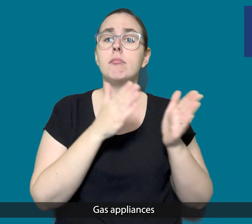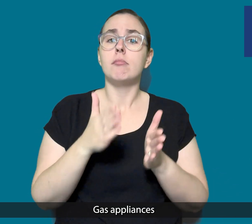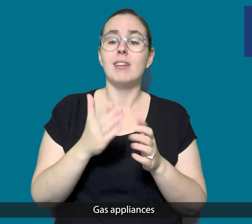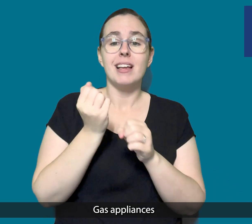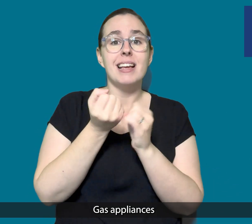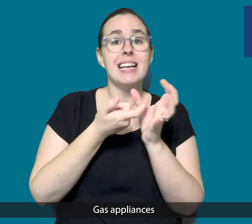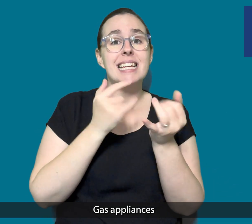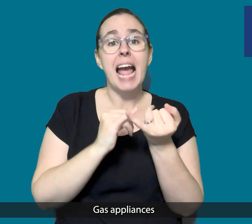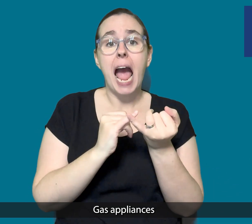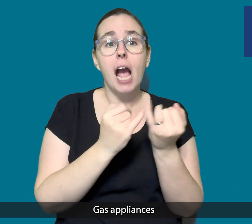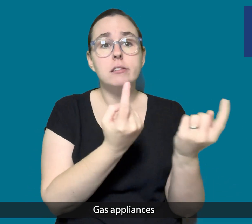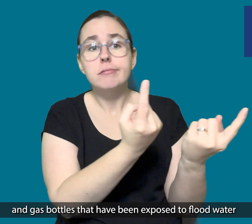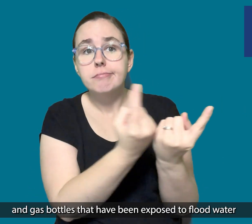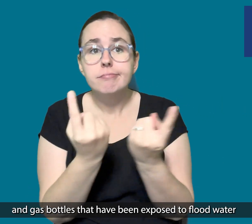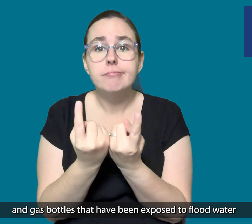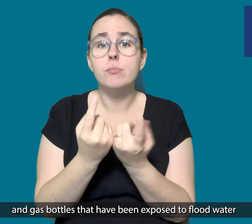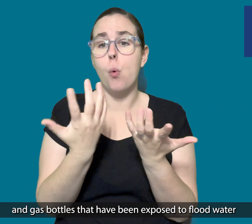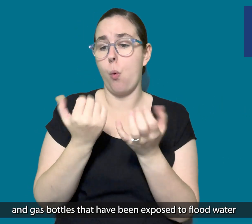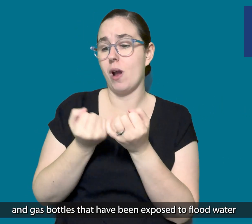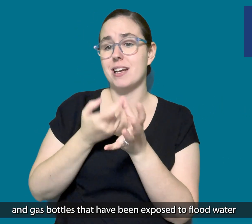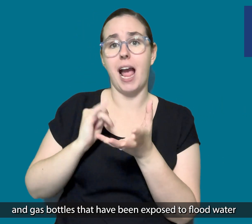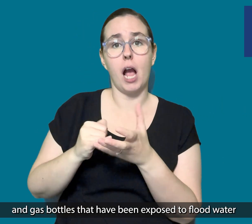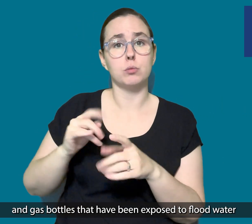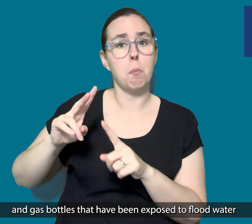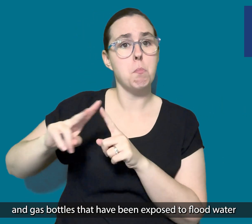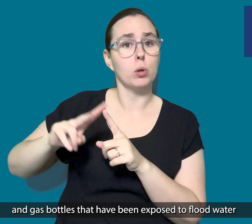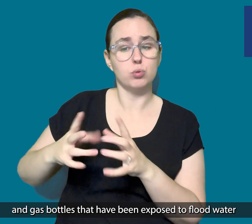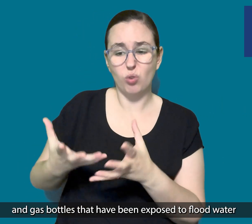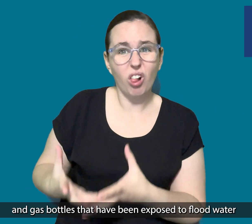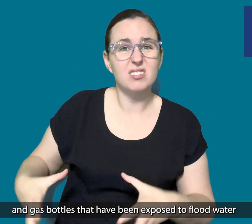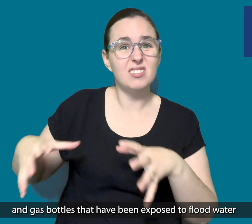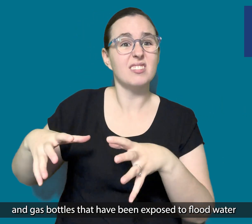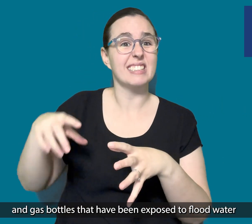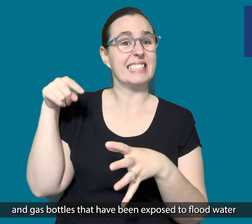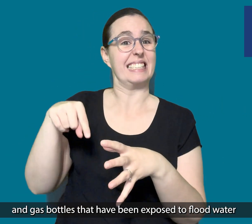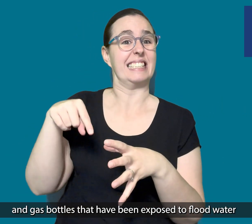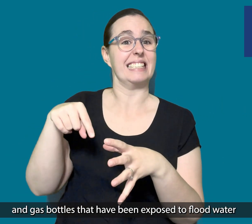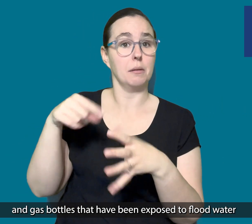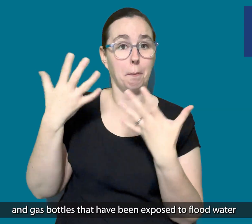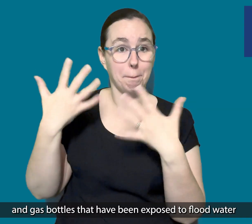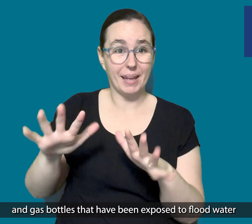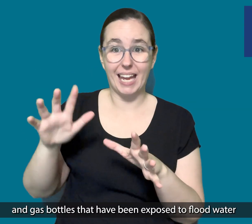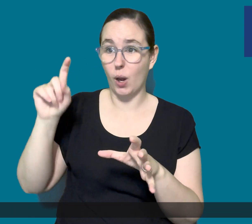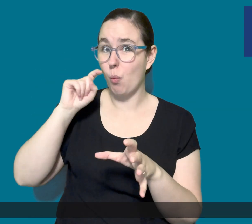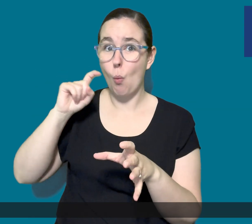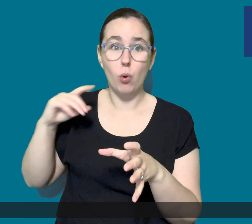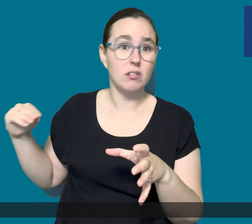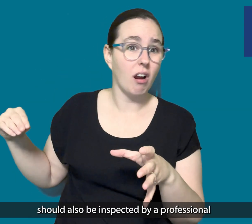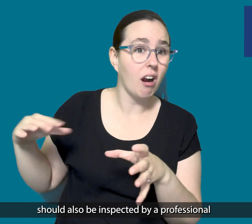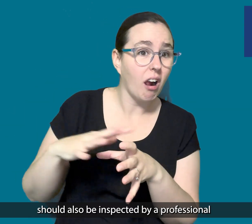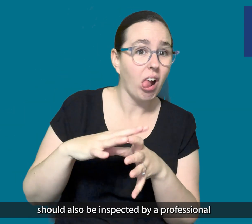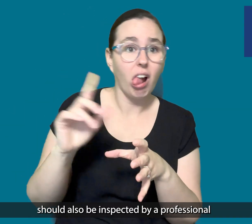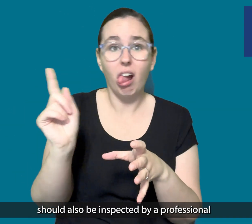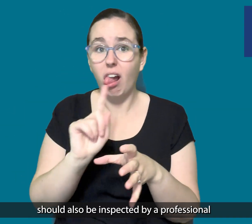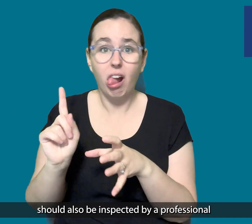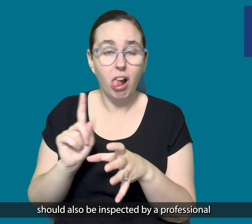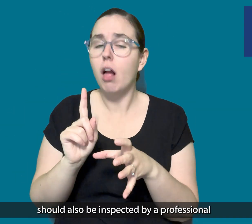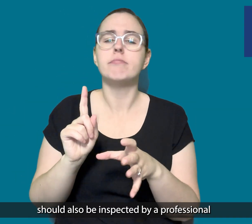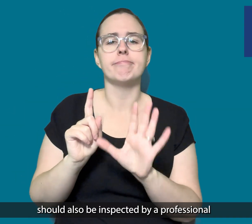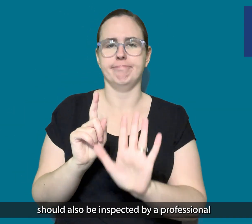Gas appliances and gas bottles that have been exposed to floodwater should also be